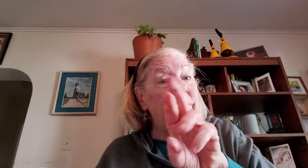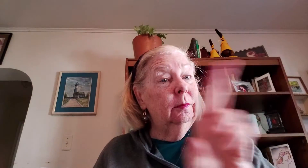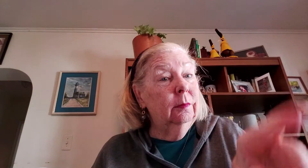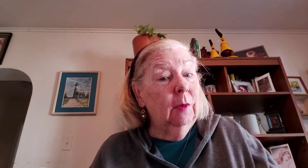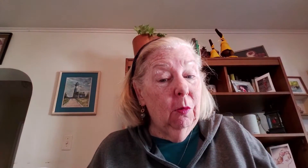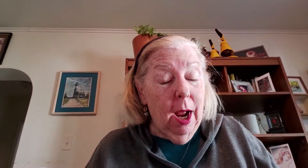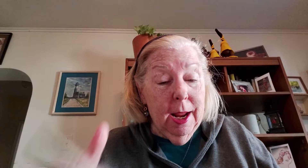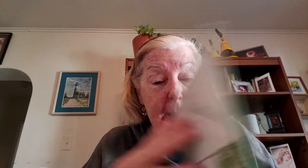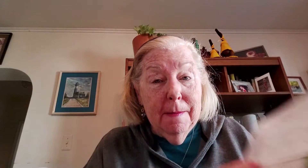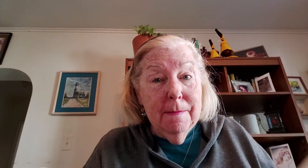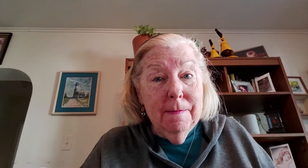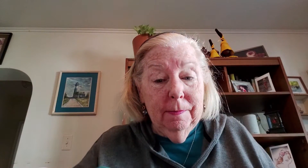Ready?